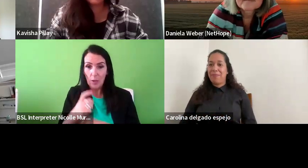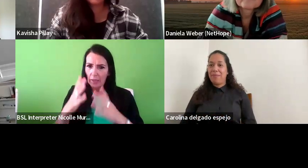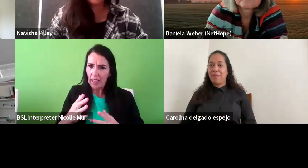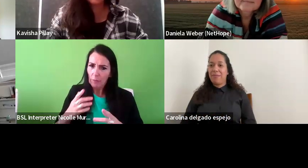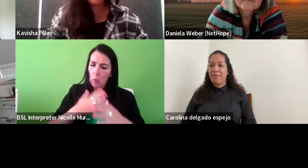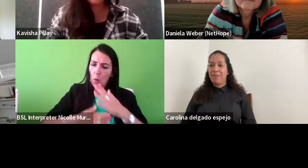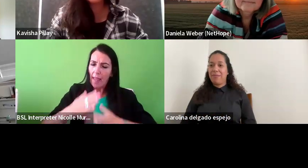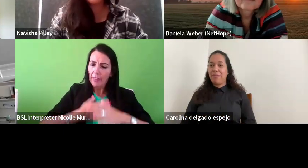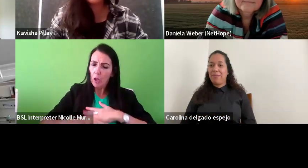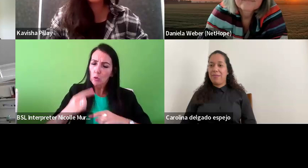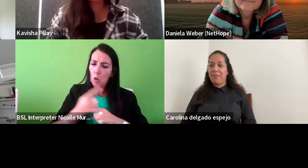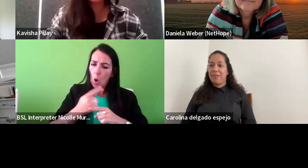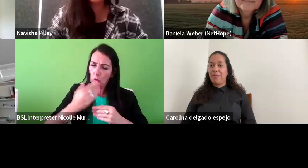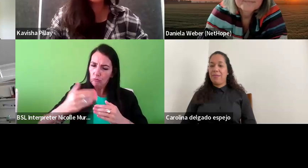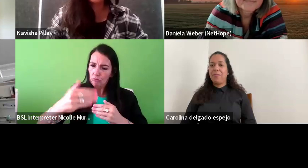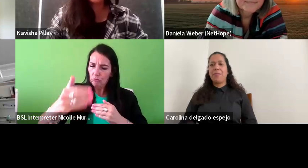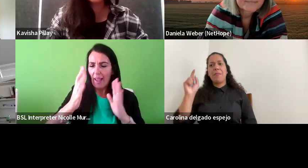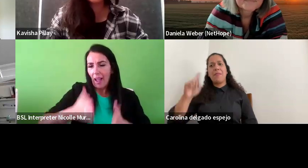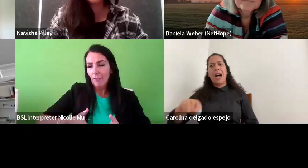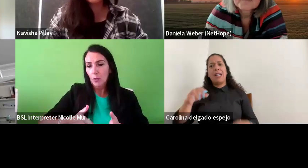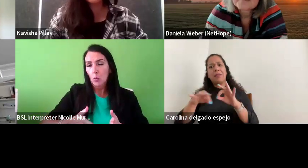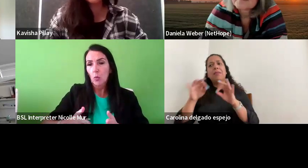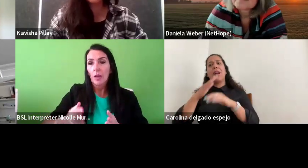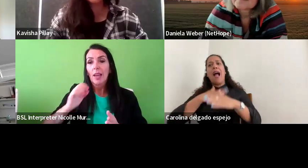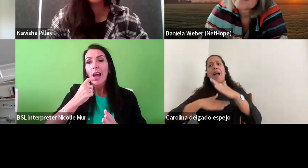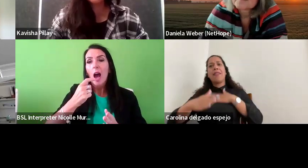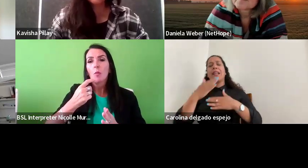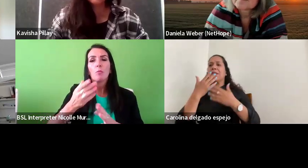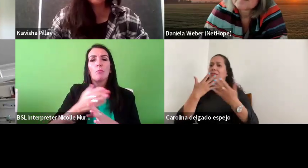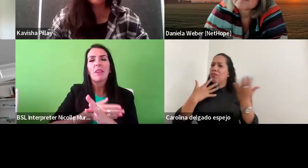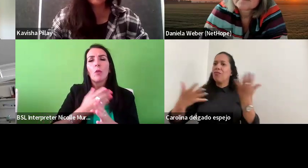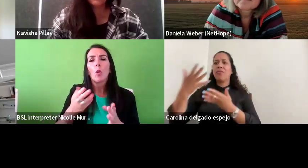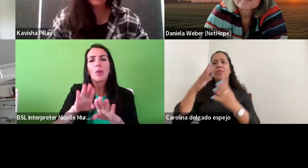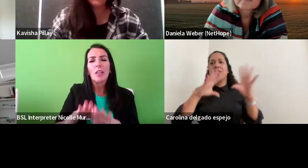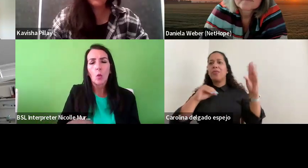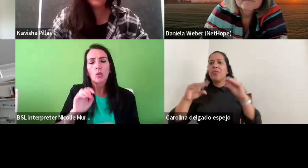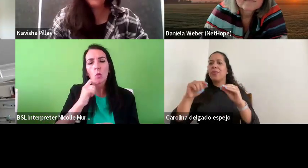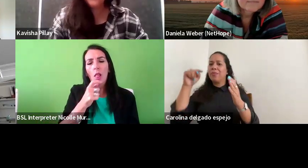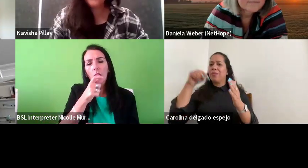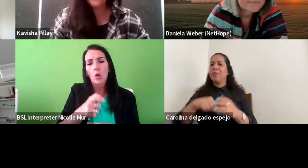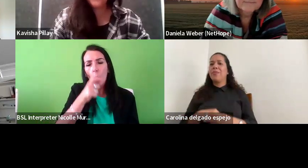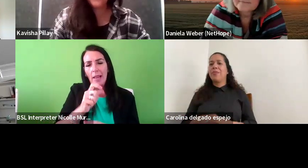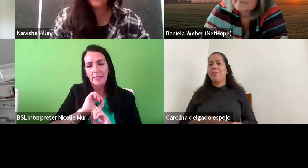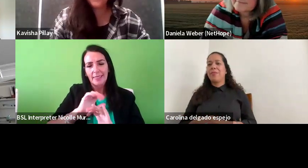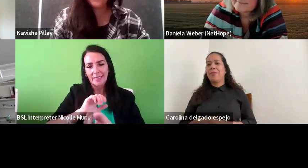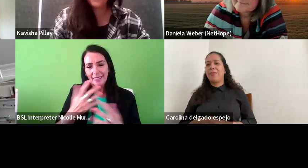be visited. I will read some comments before we get our closing thoughts from our panelists.